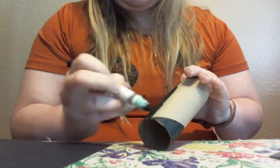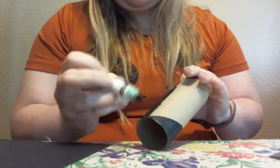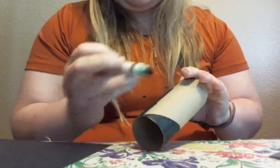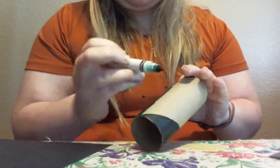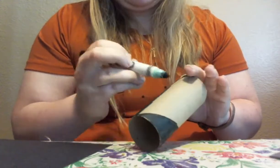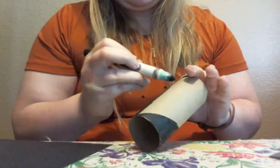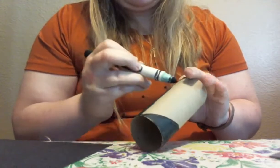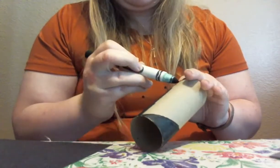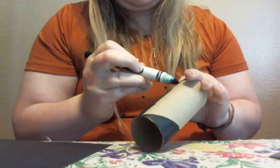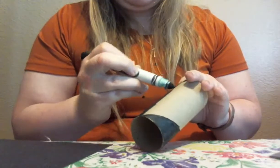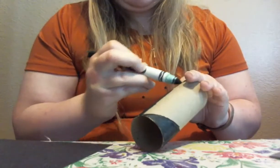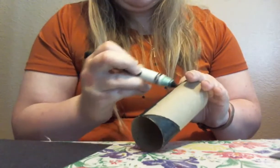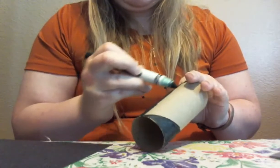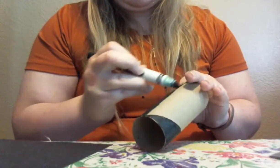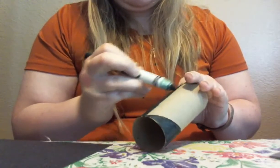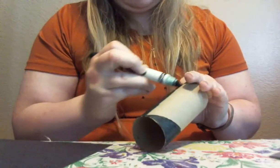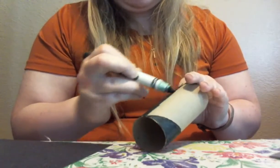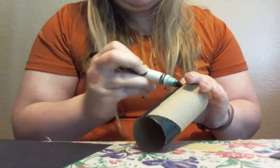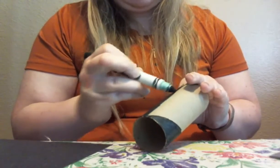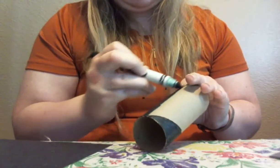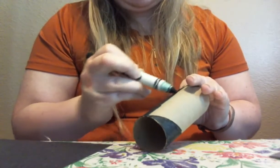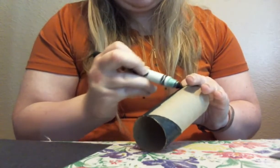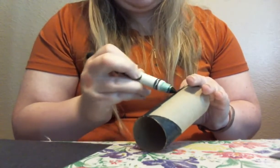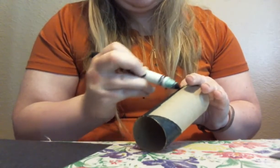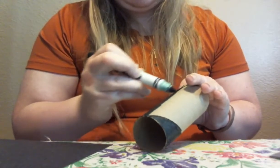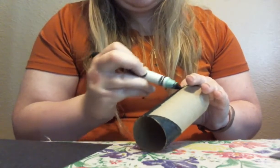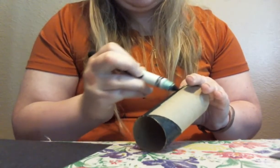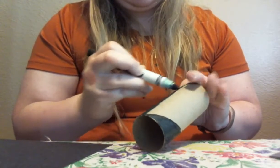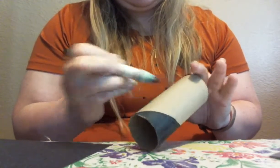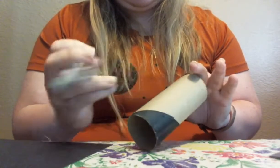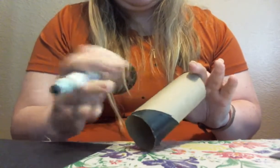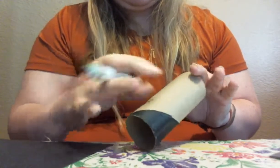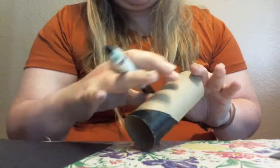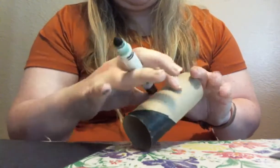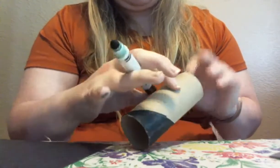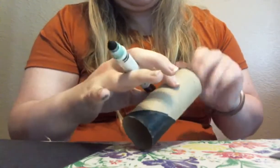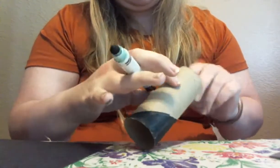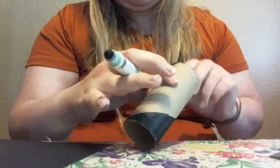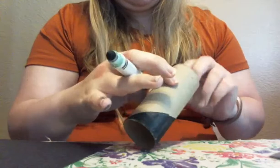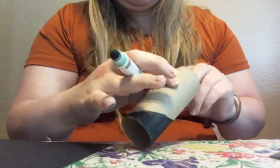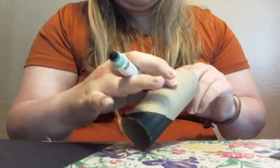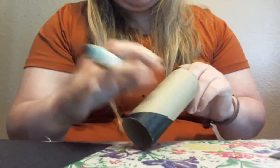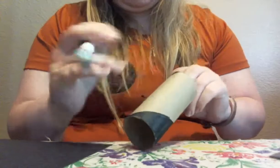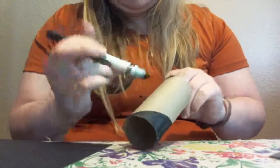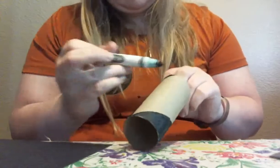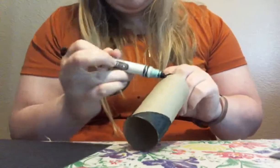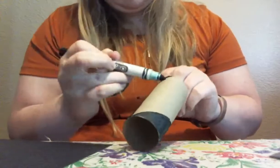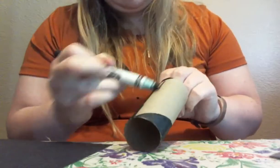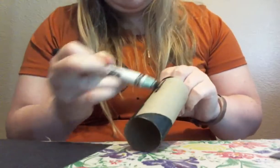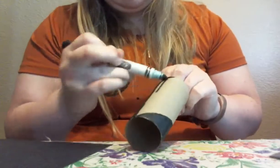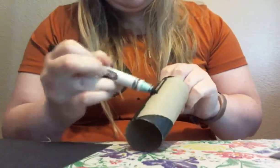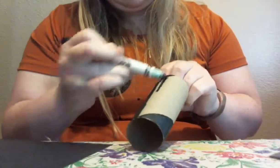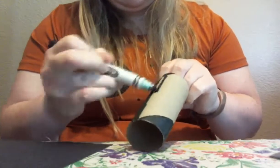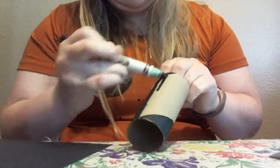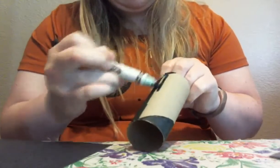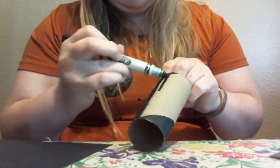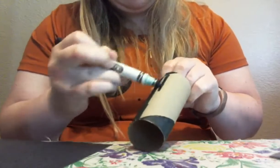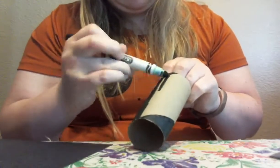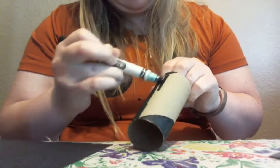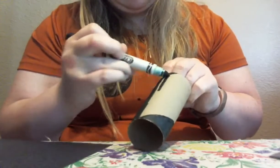But what you're going to do to make your telescope is you're just going to color in a